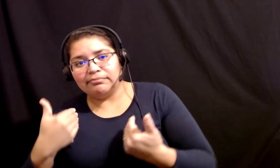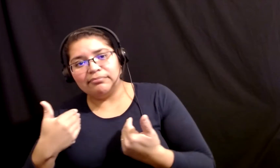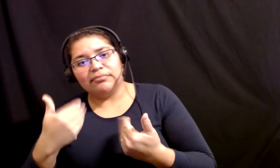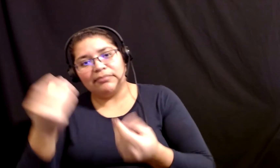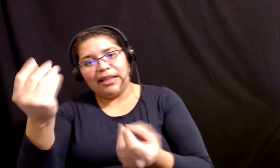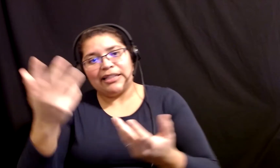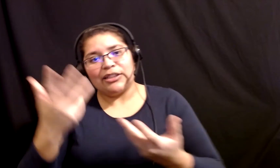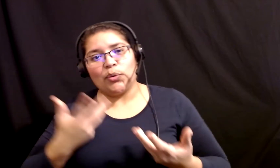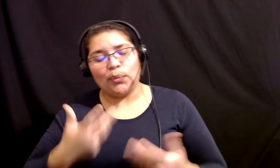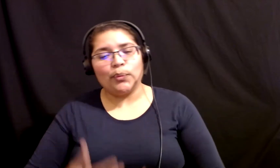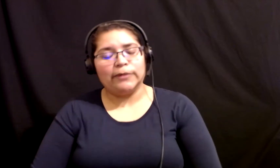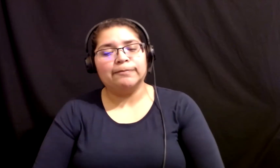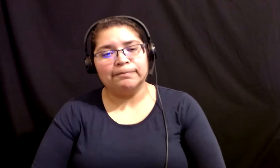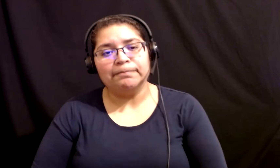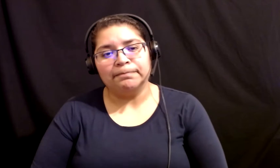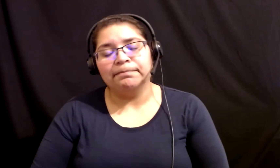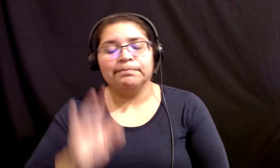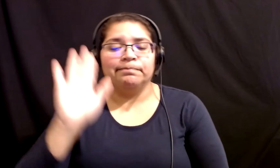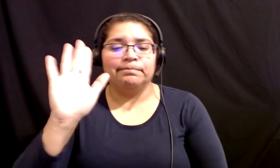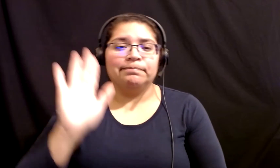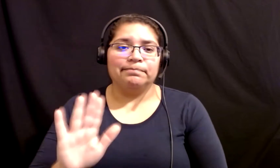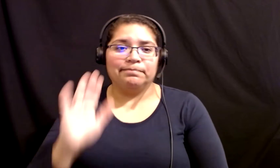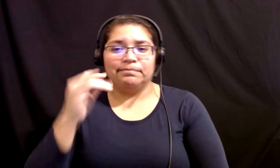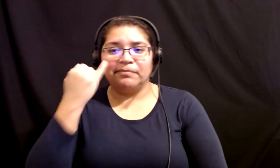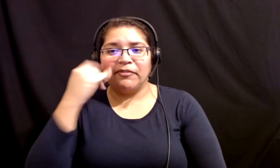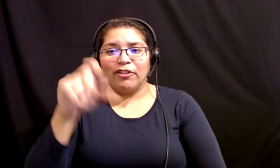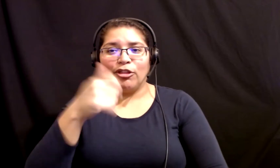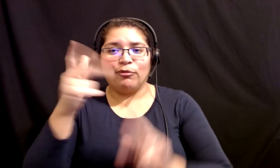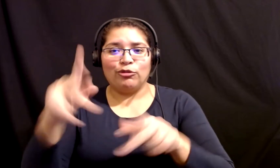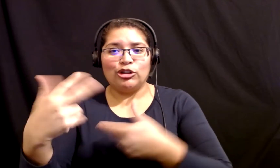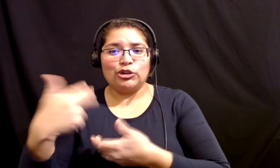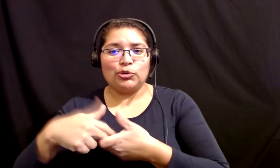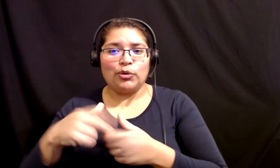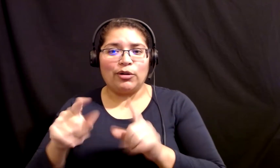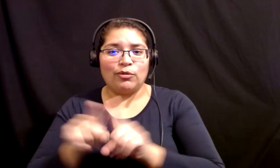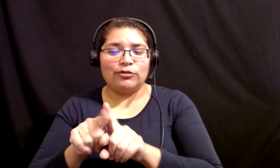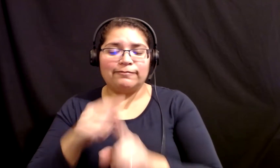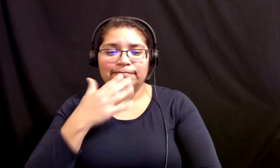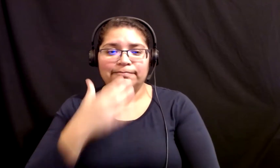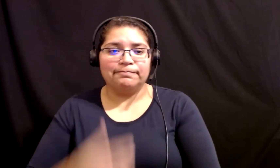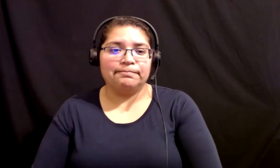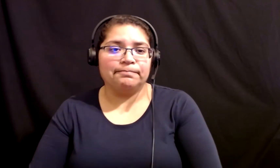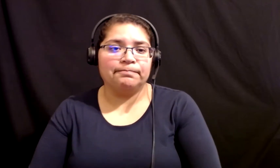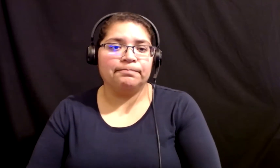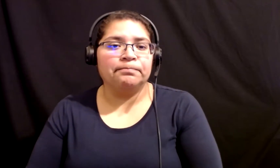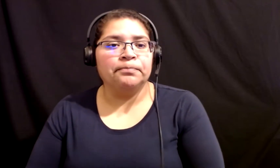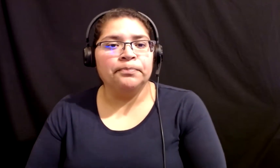us know. That would be great to have someone else join us for that.